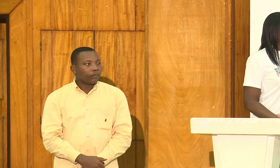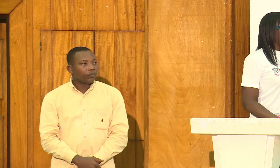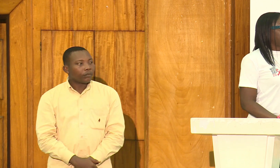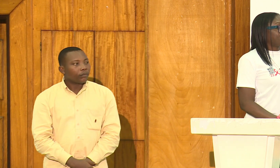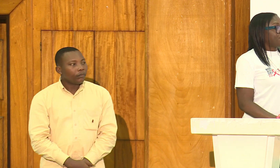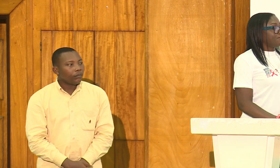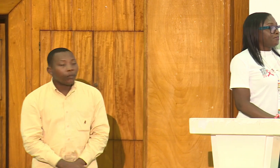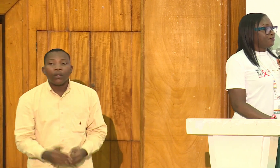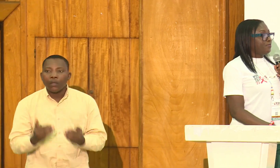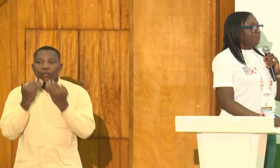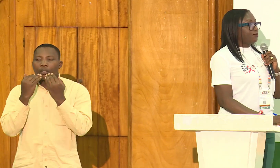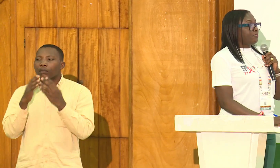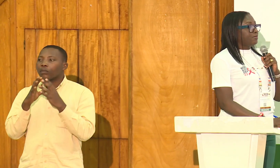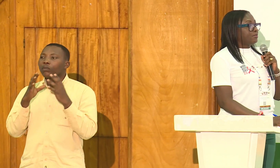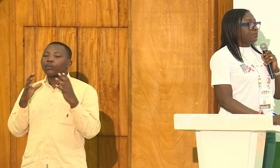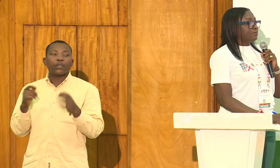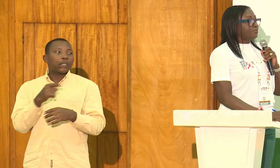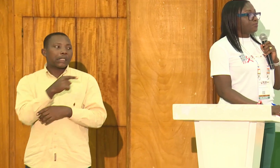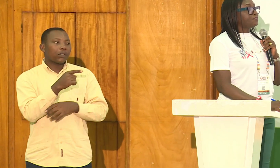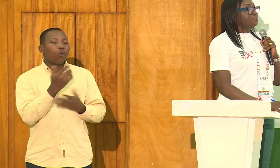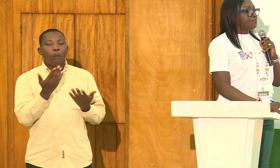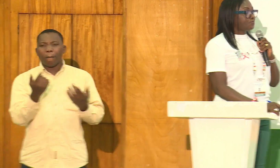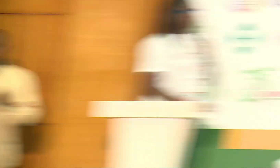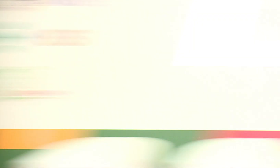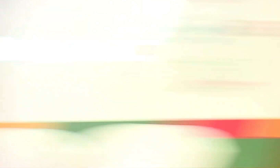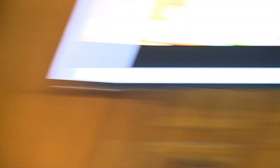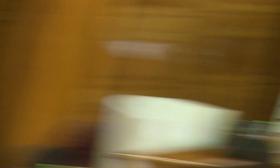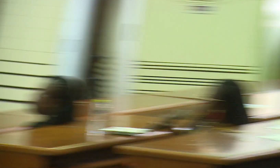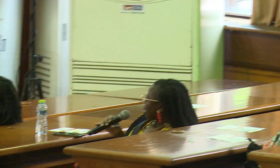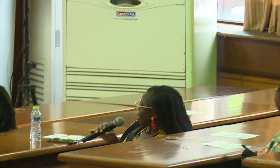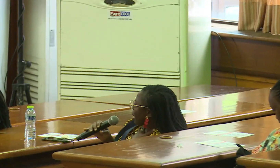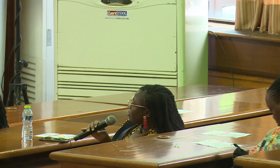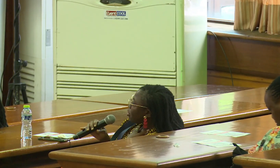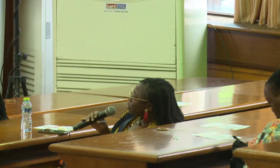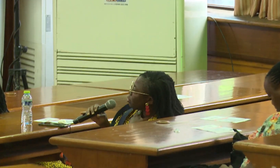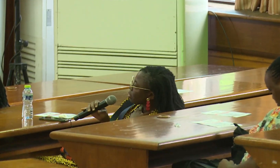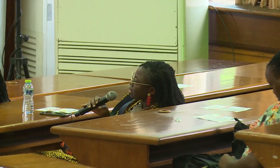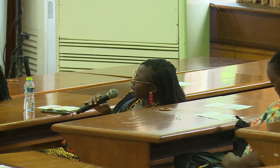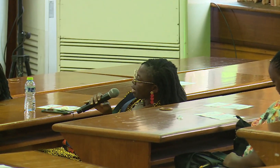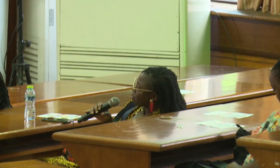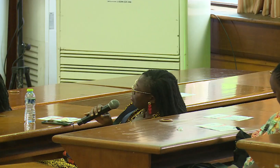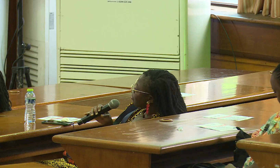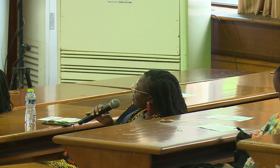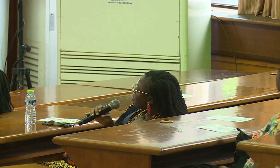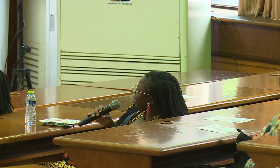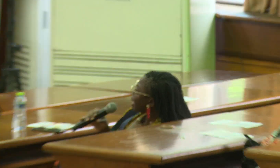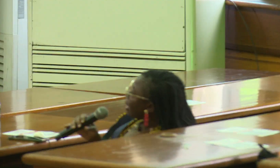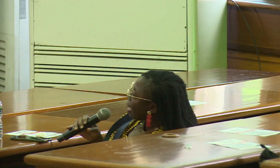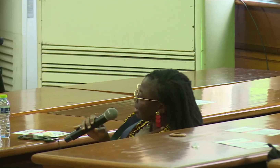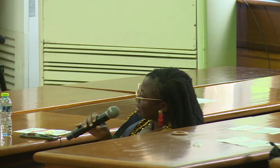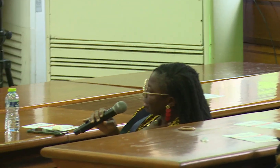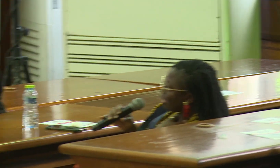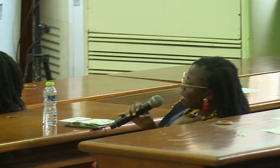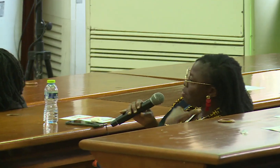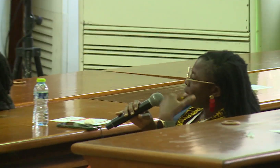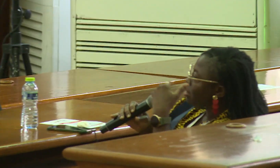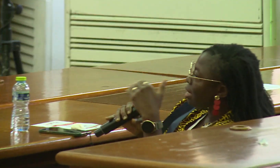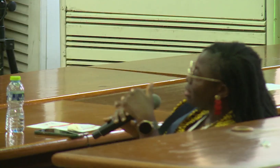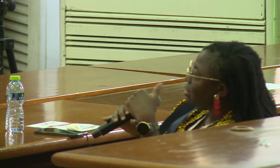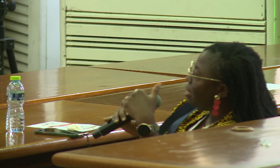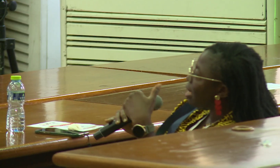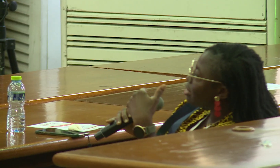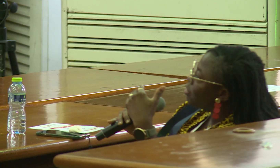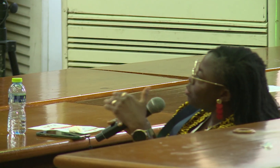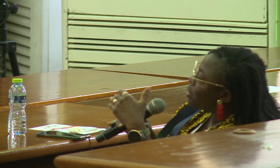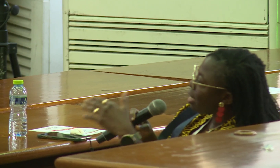Okay, thank you very much. I came in a bit late, so I don't know. But I'm curious. From what I heard, it means